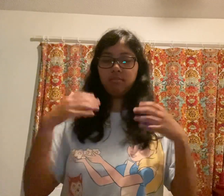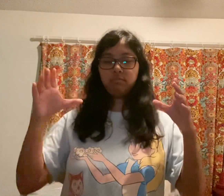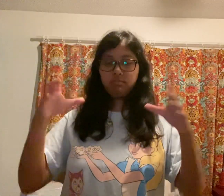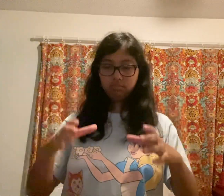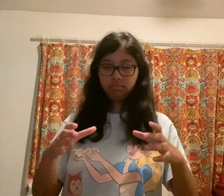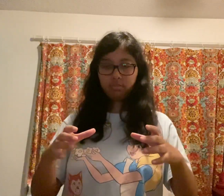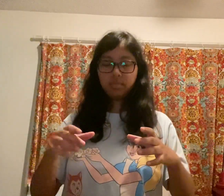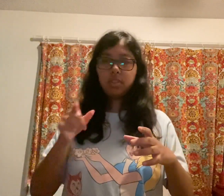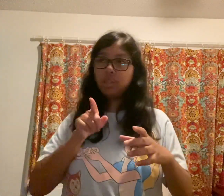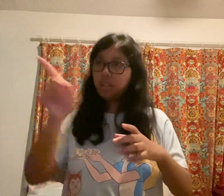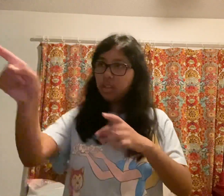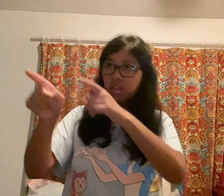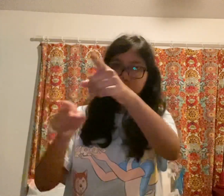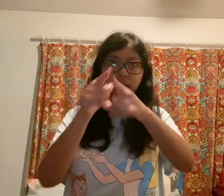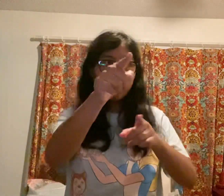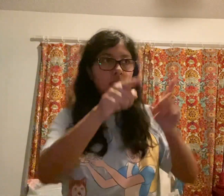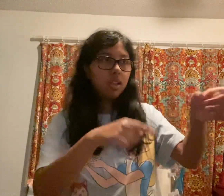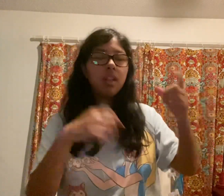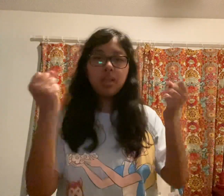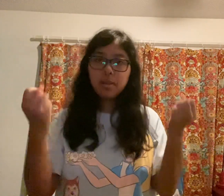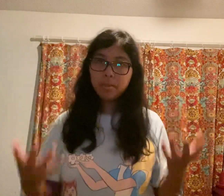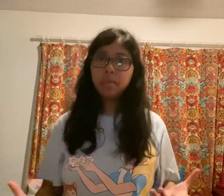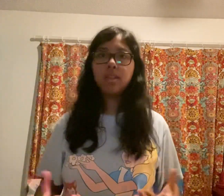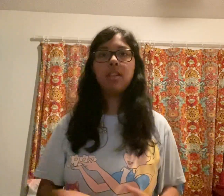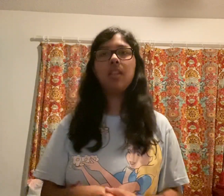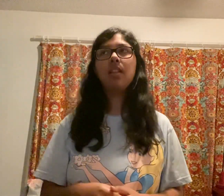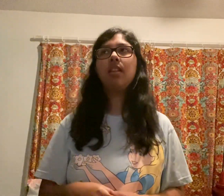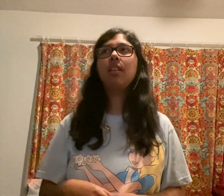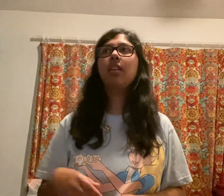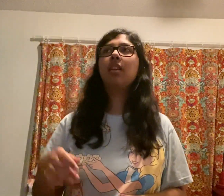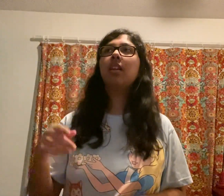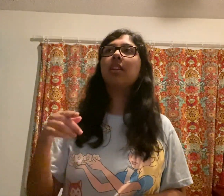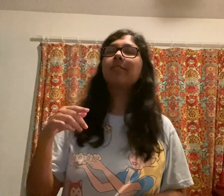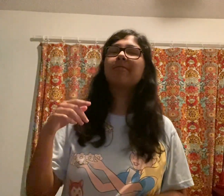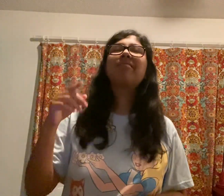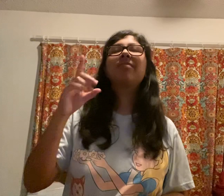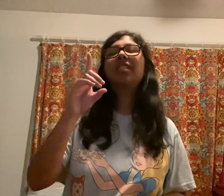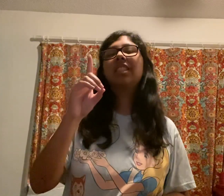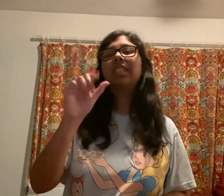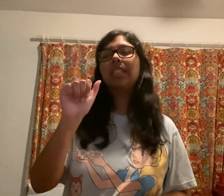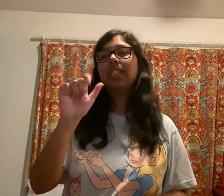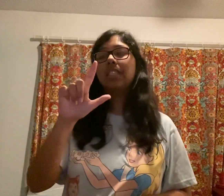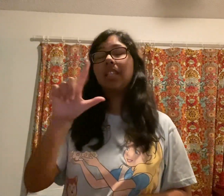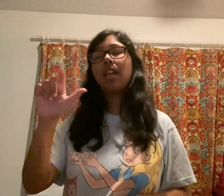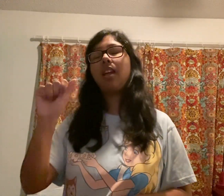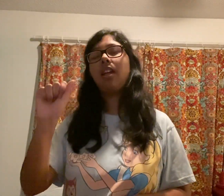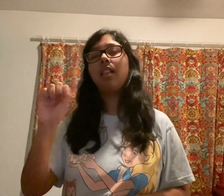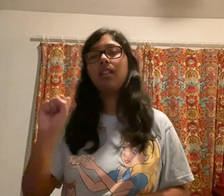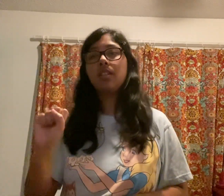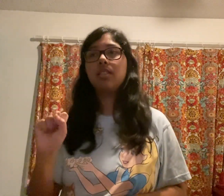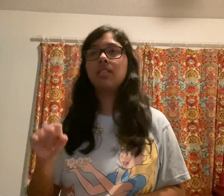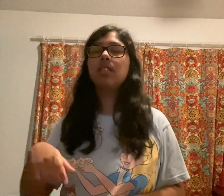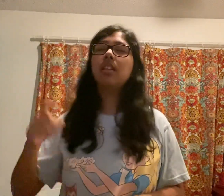Furthermore, in large airports such as Dallas, you are required to ride the train to the various terminals and then ride on the walking sidewalk to your